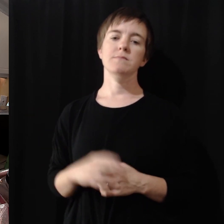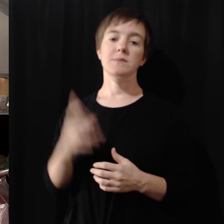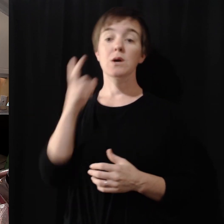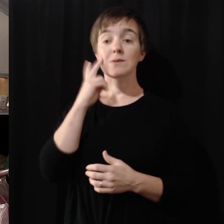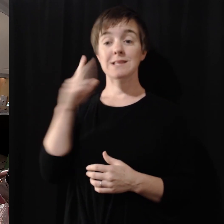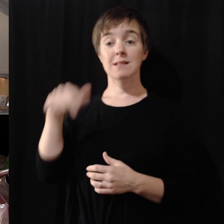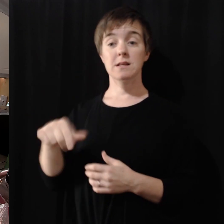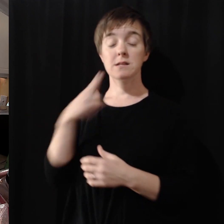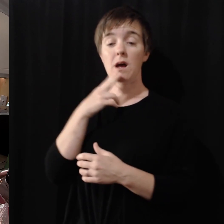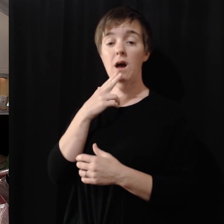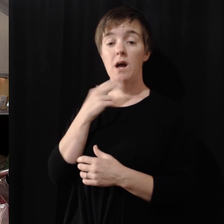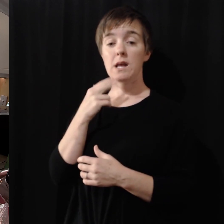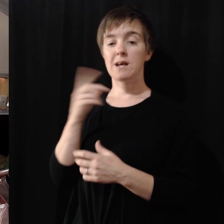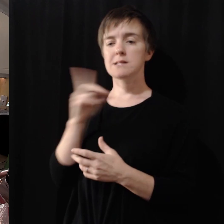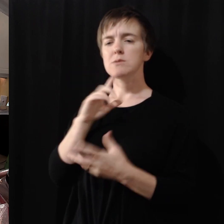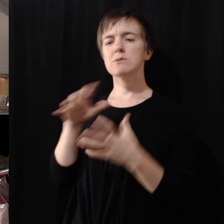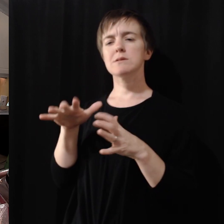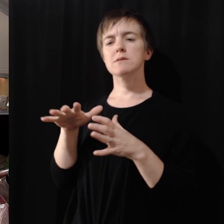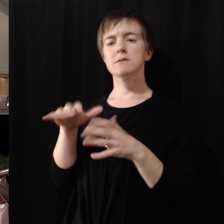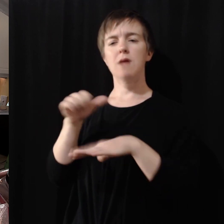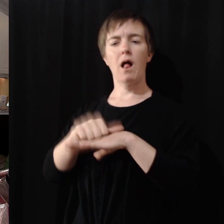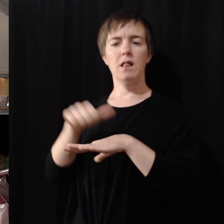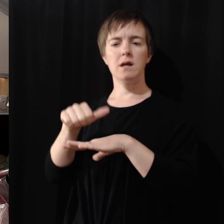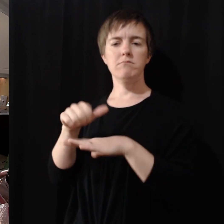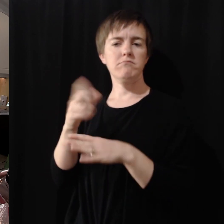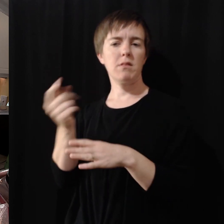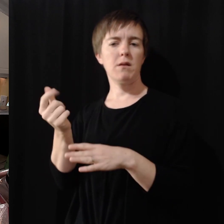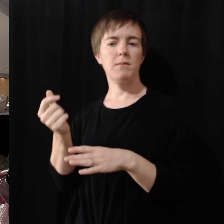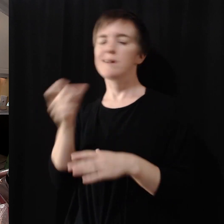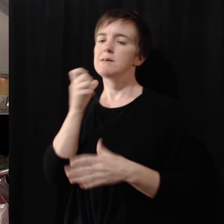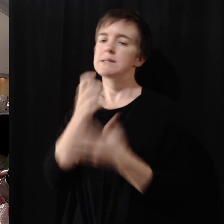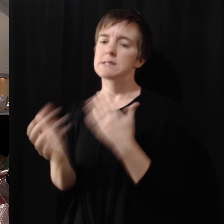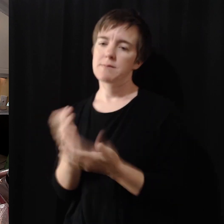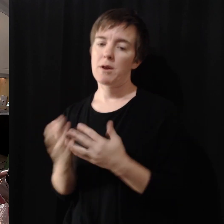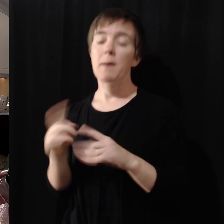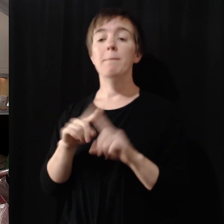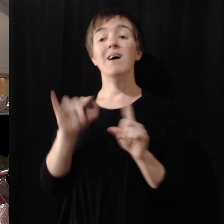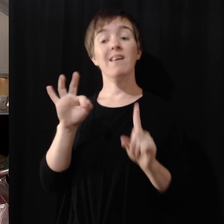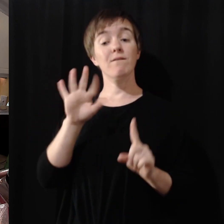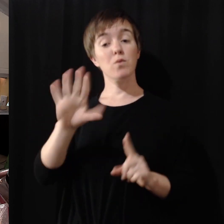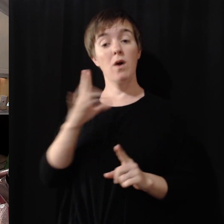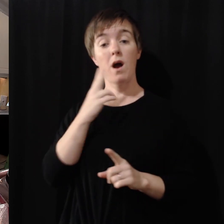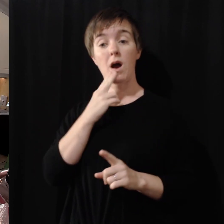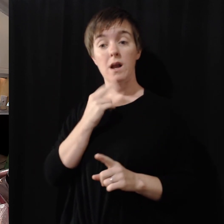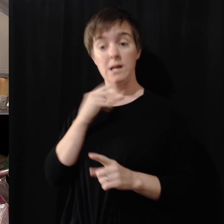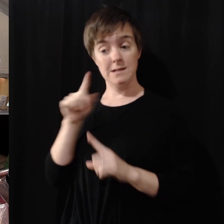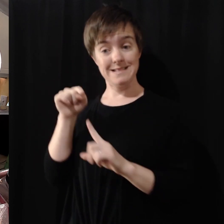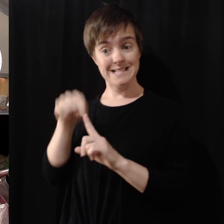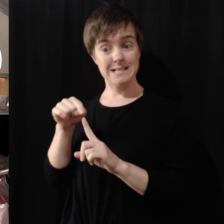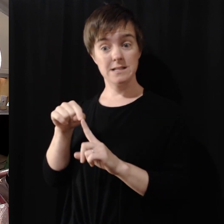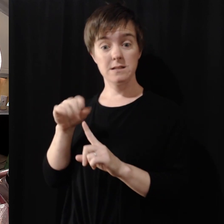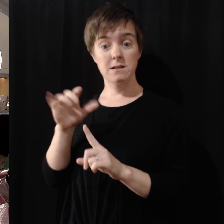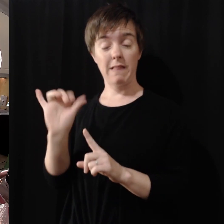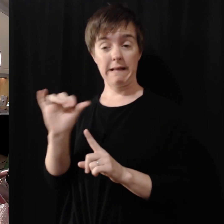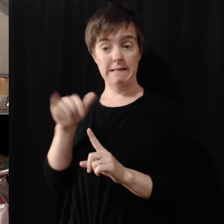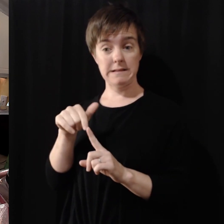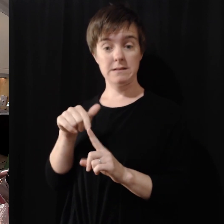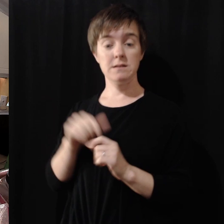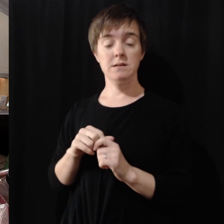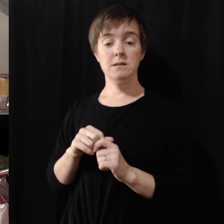And you'll see this honey is solidified a little bit. It doesn't really matter. If your honey does this, see how it's